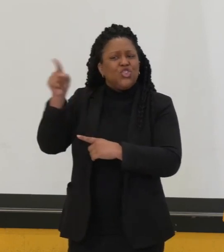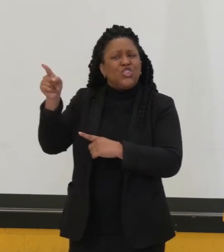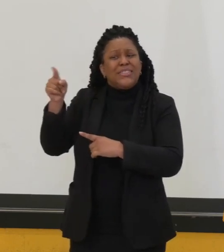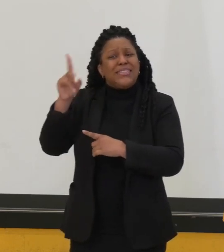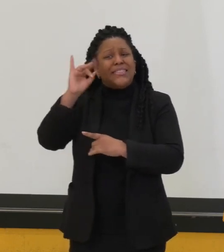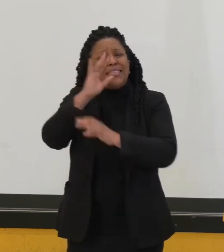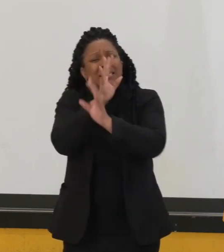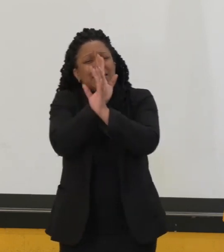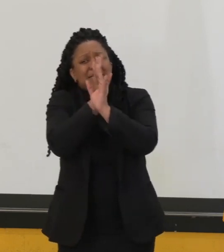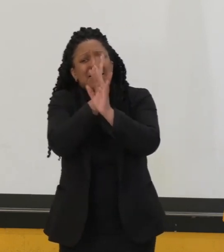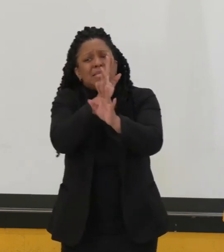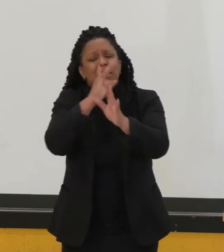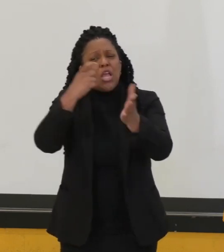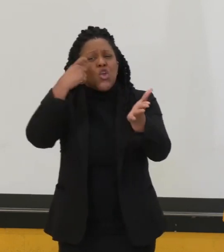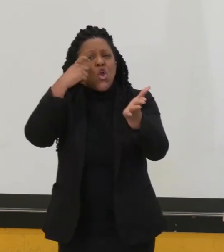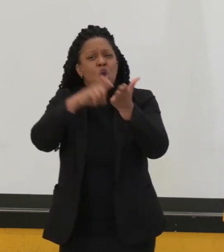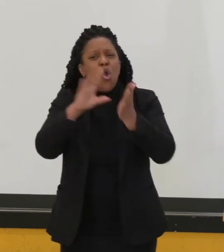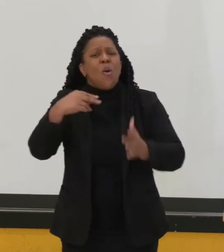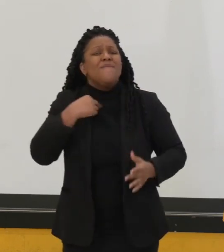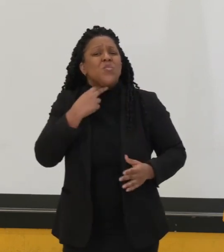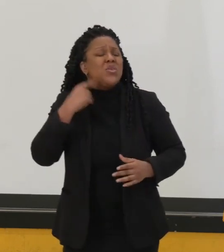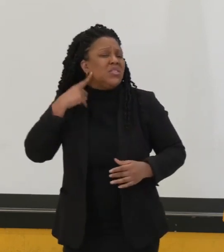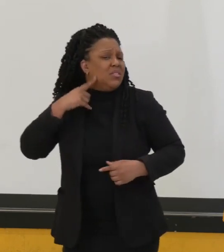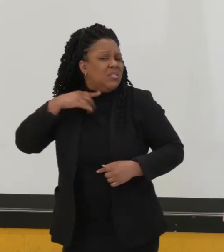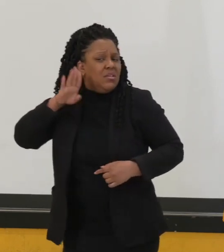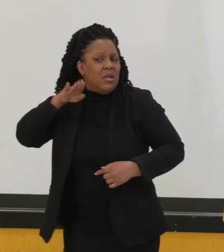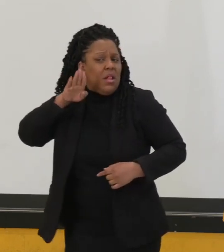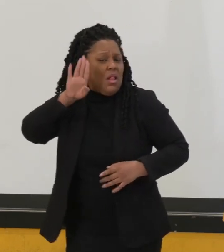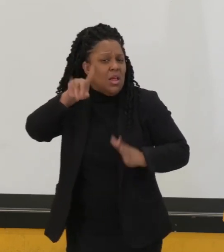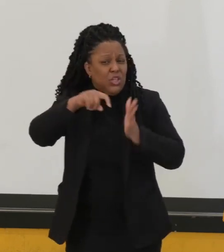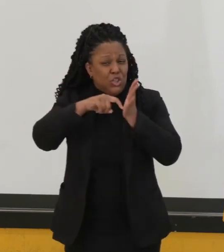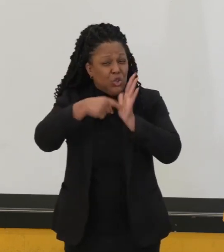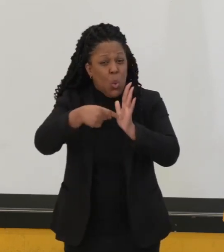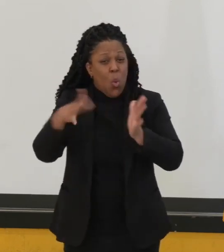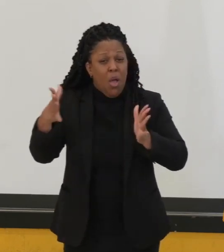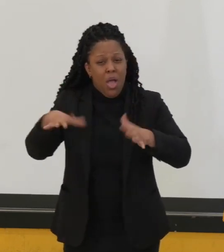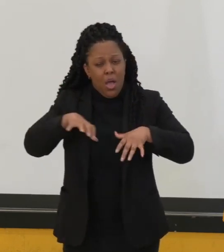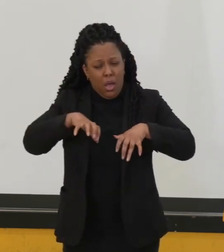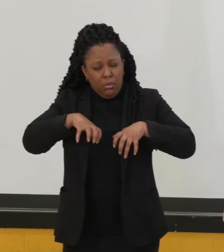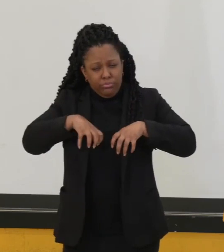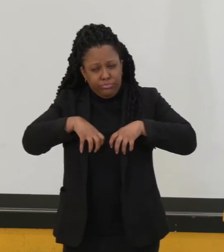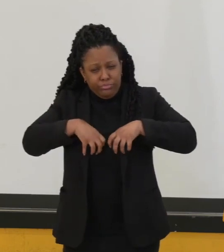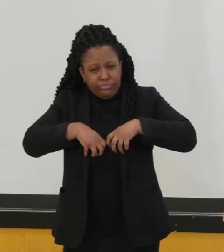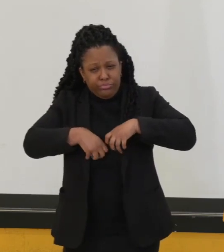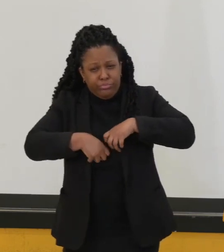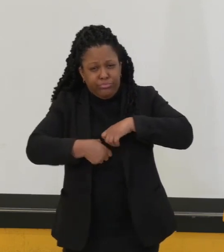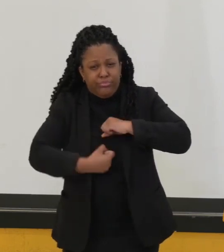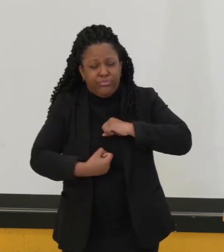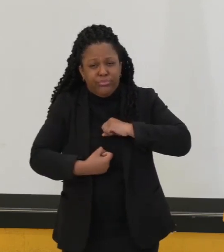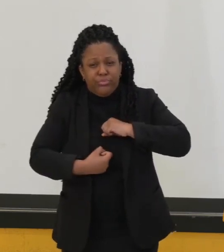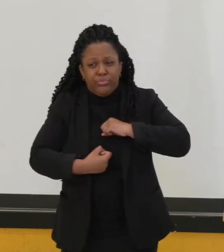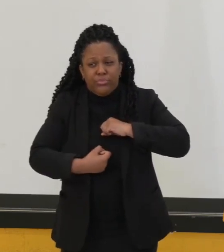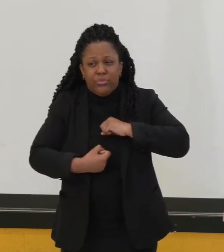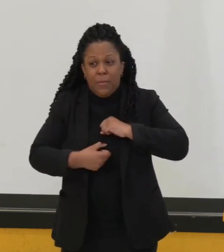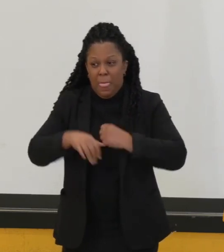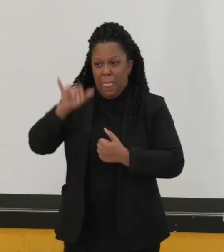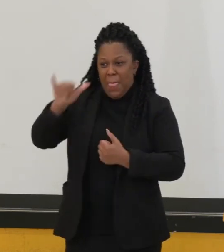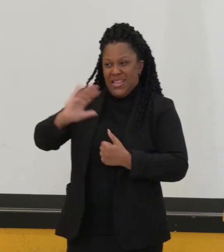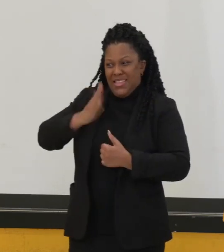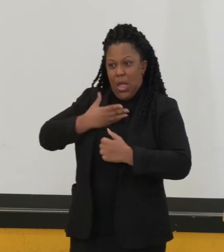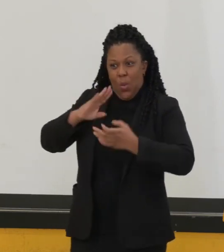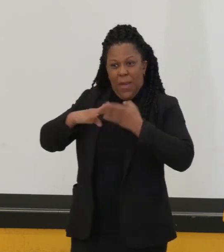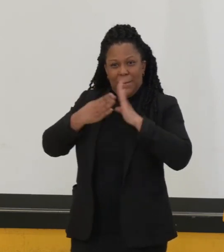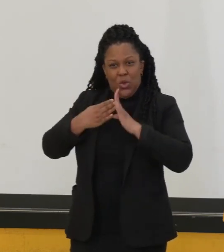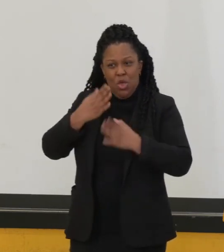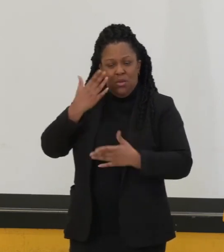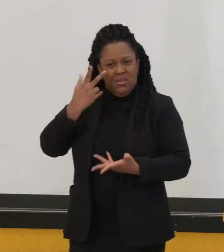of the pain and anguish that our communities of color are suffering from each and every single day. So for our